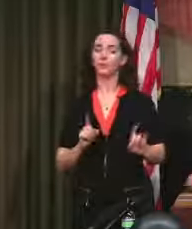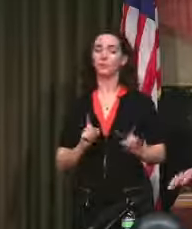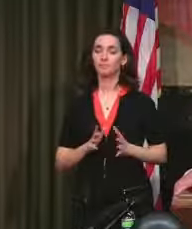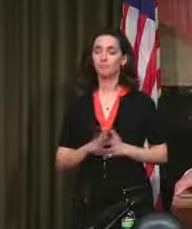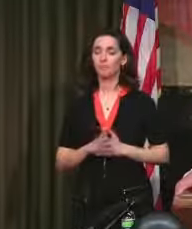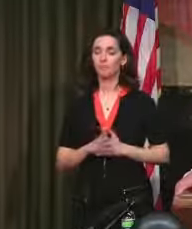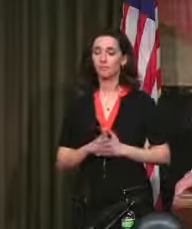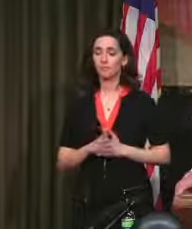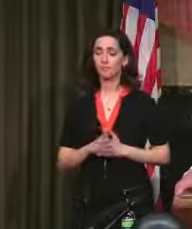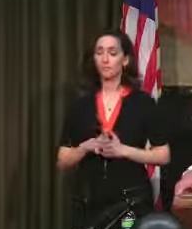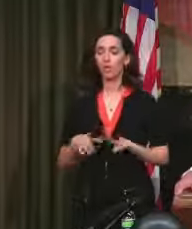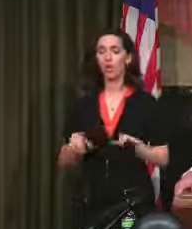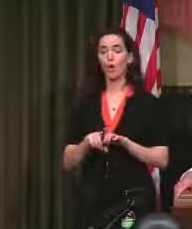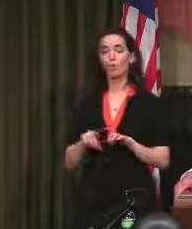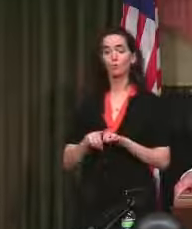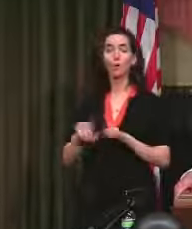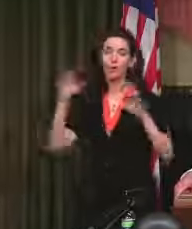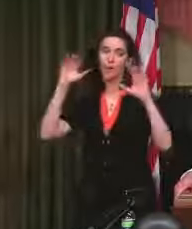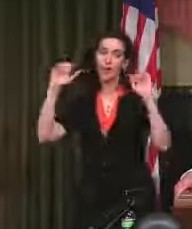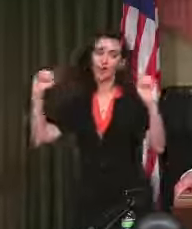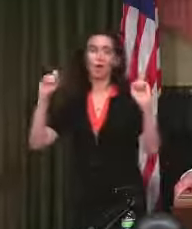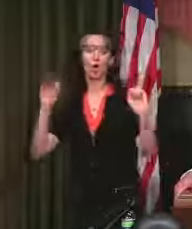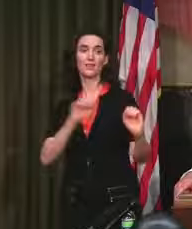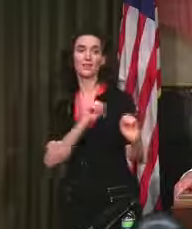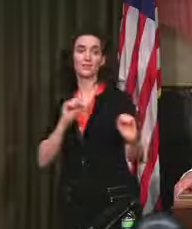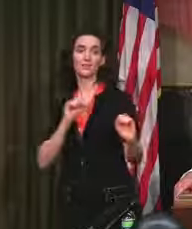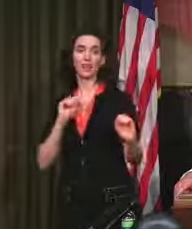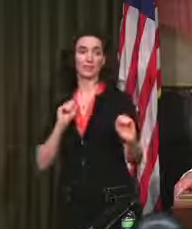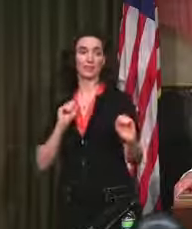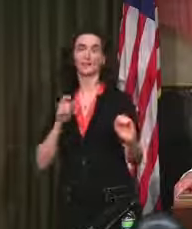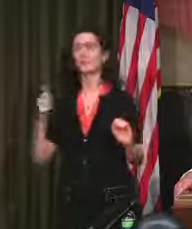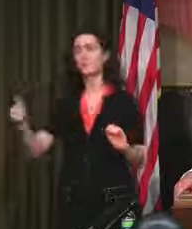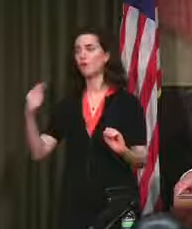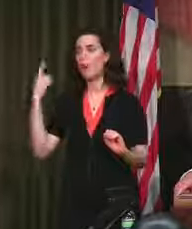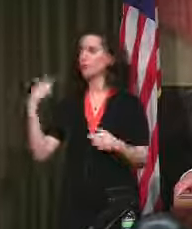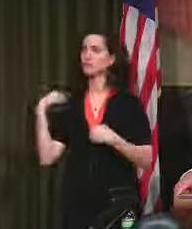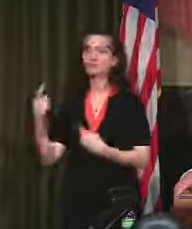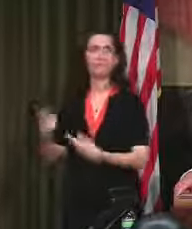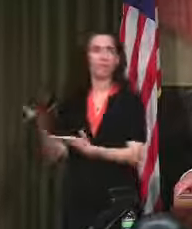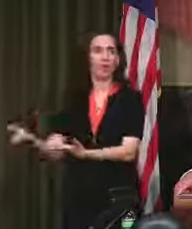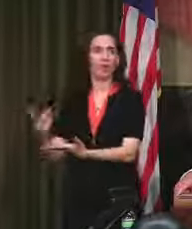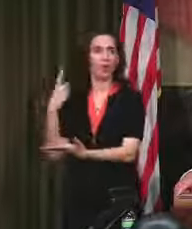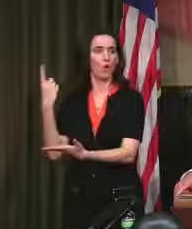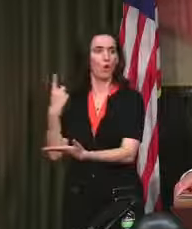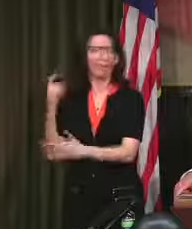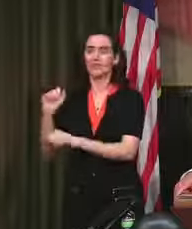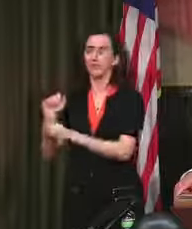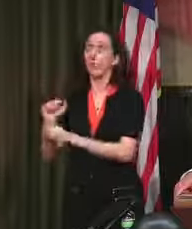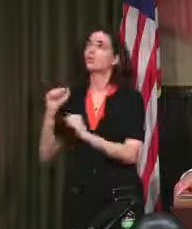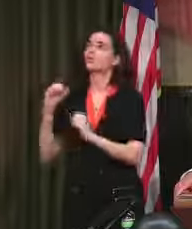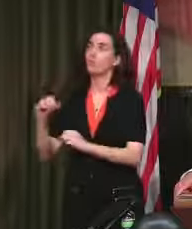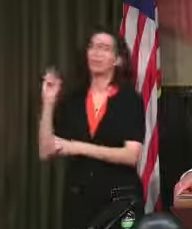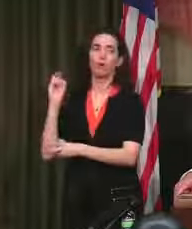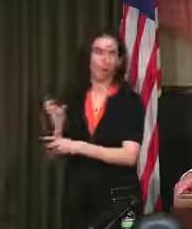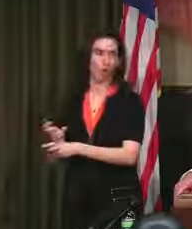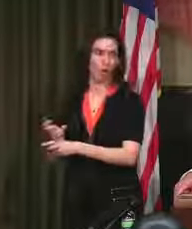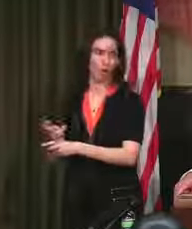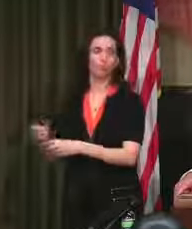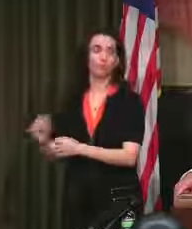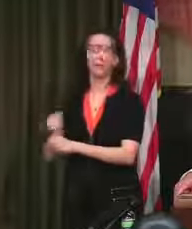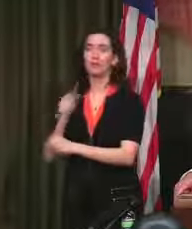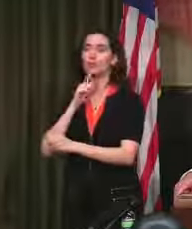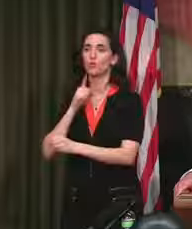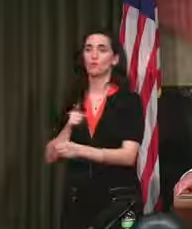so does the president of the Senate. He has always been there. And he works so hard to make